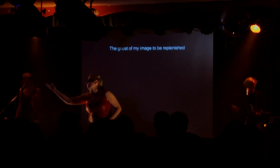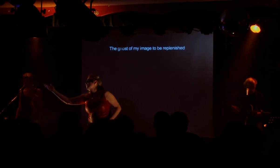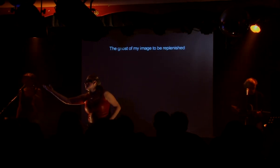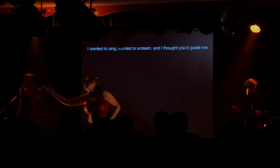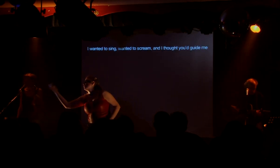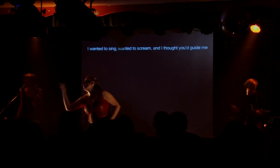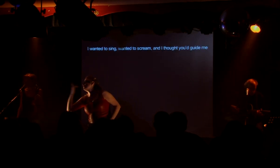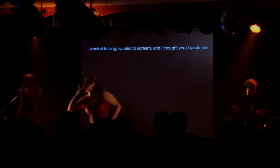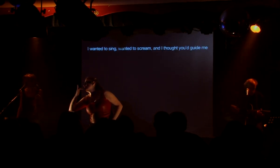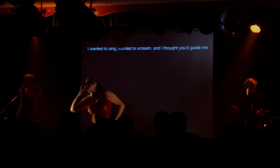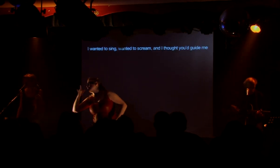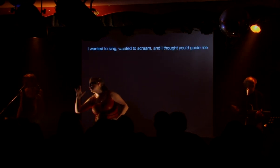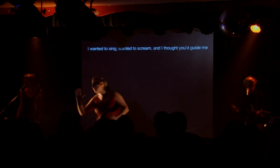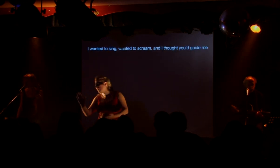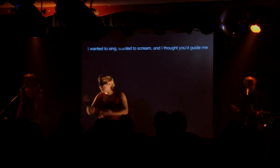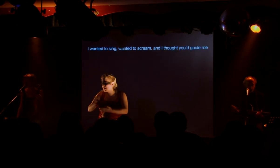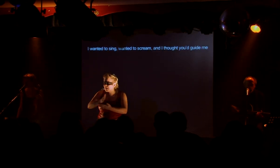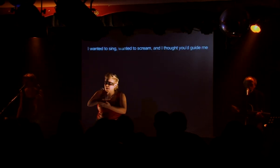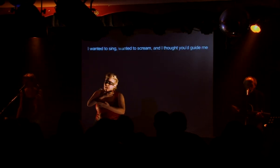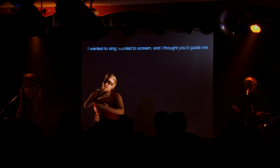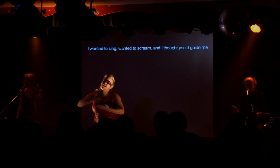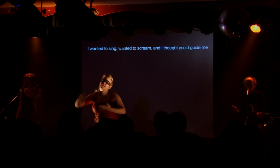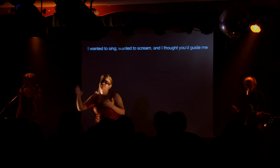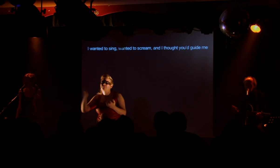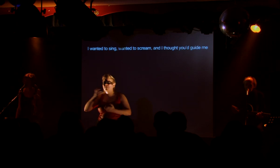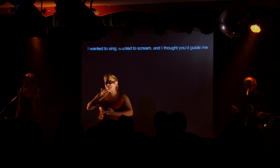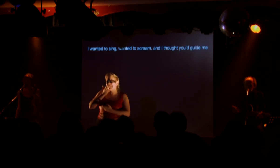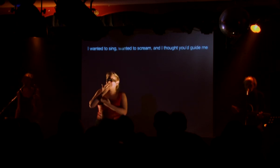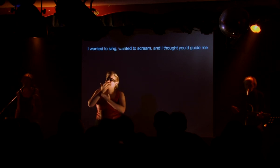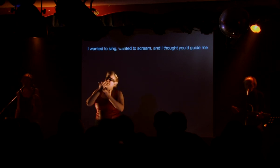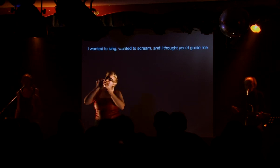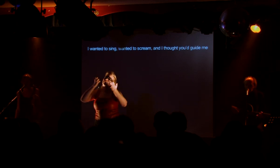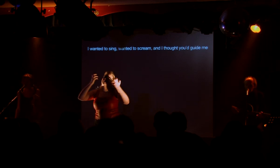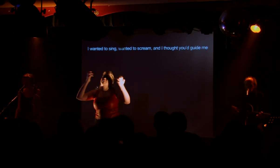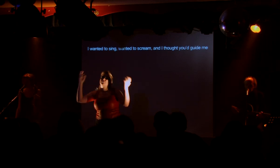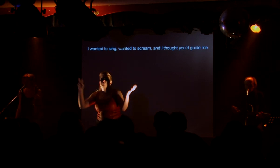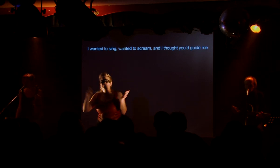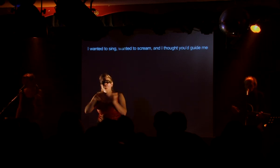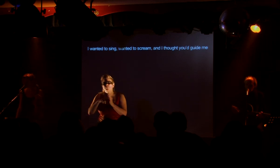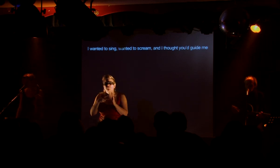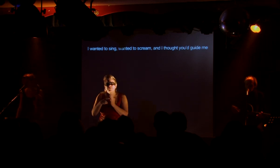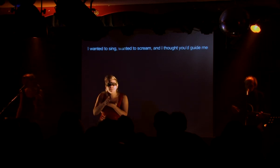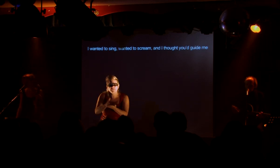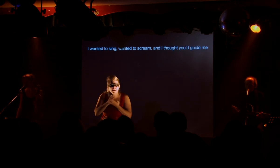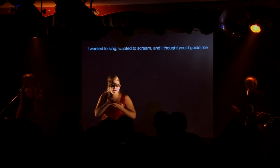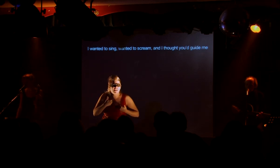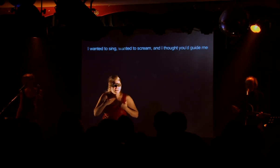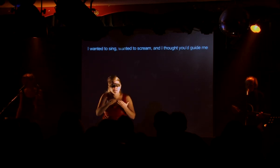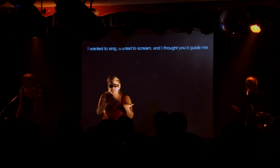Wanted to sing, wanted to scream And I thought you guide me